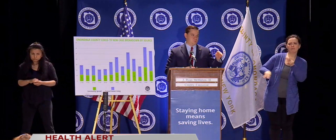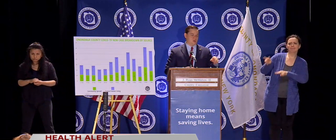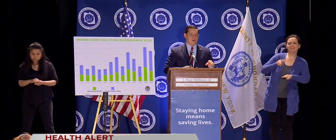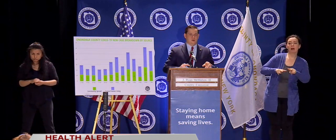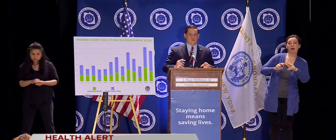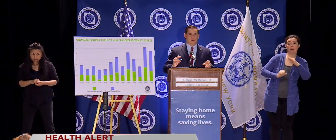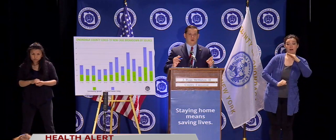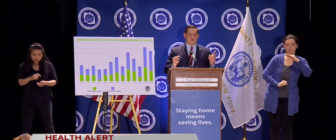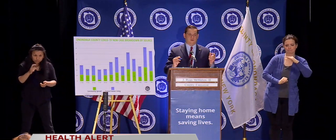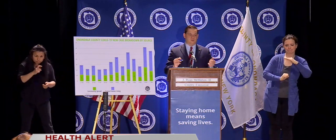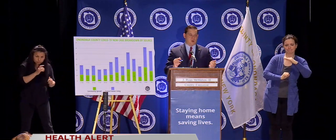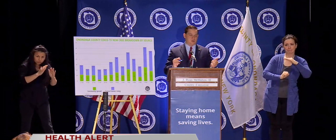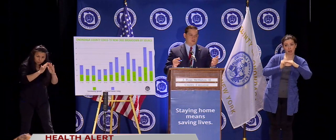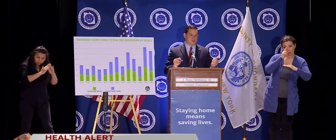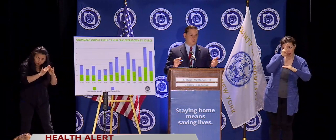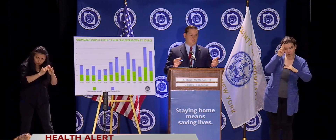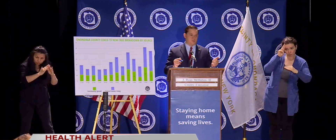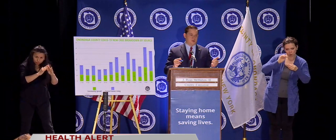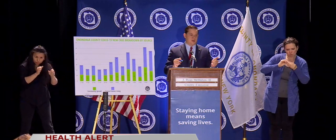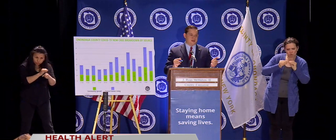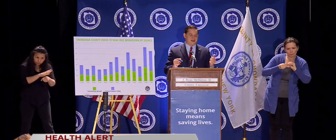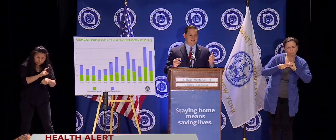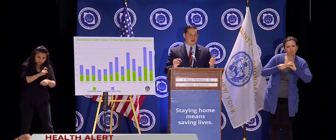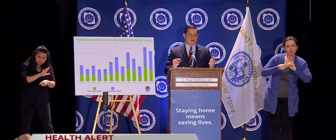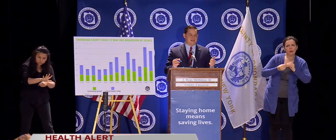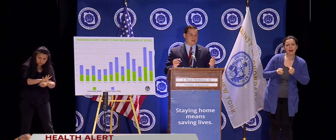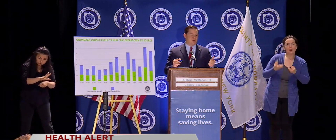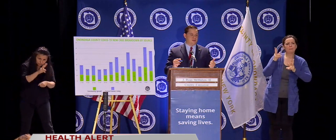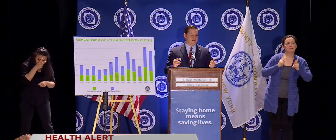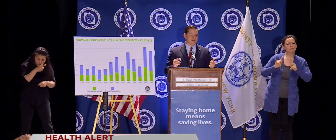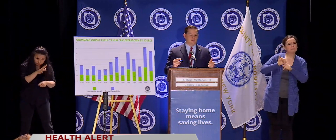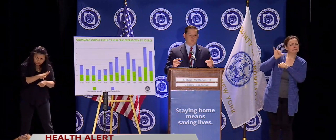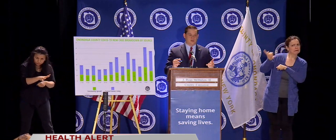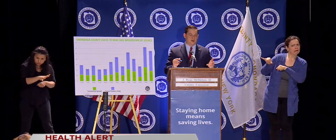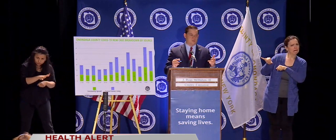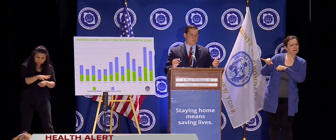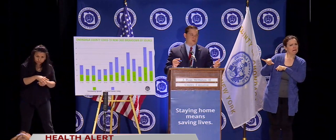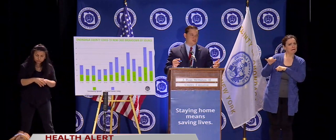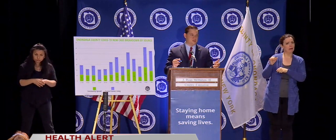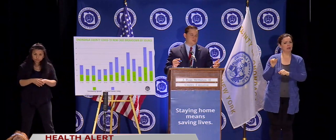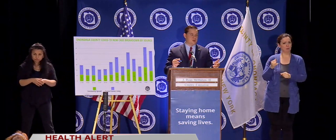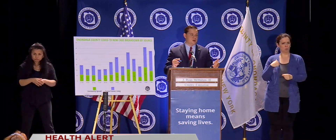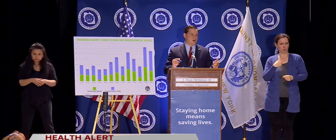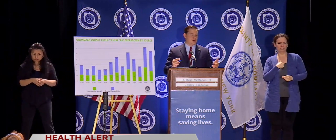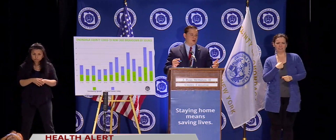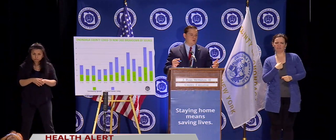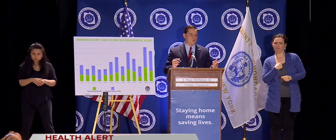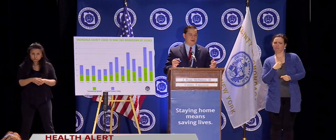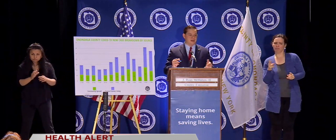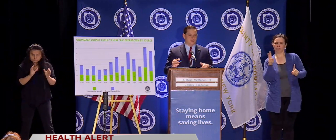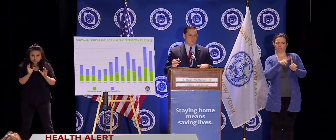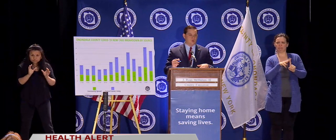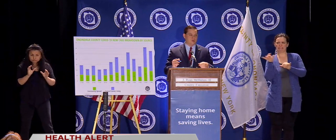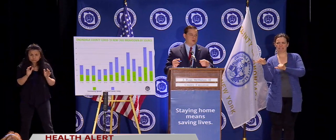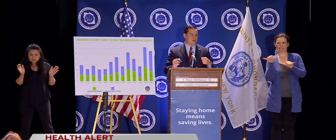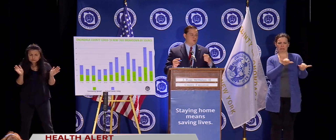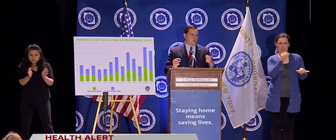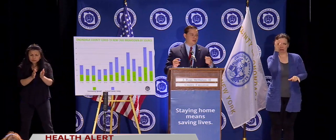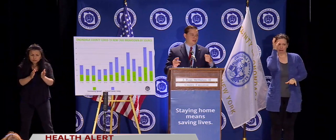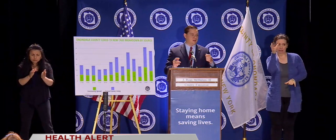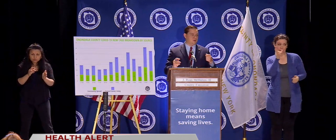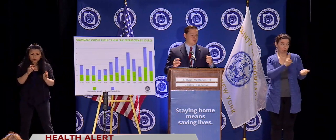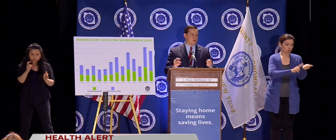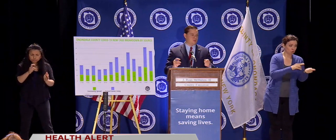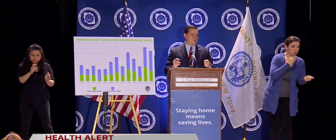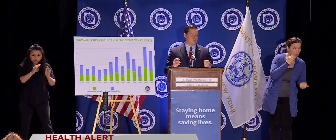units. So if you have a small nursing home that has a hard time isolating more than a couple patients who may get COVID,